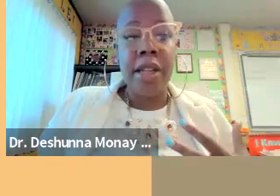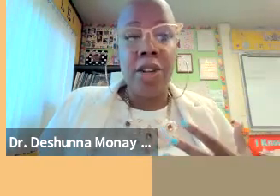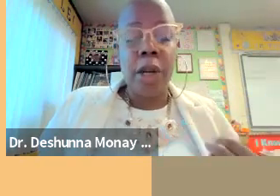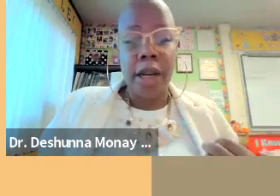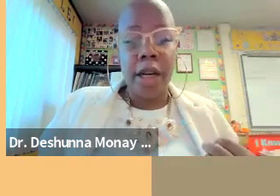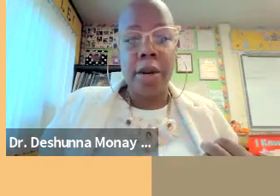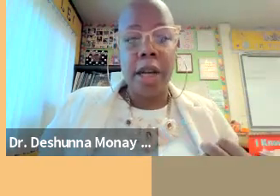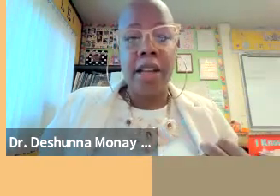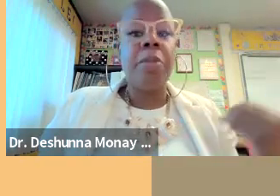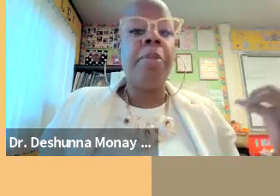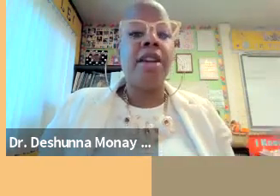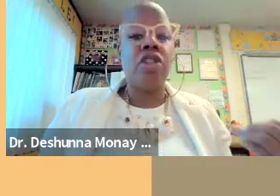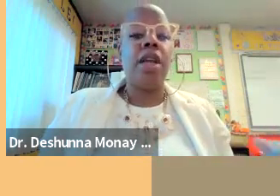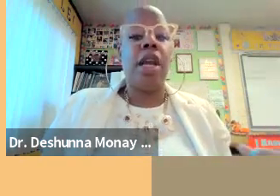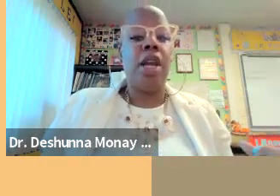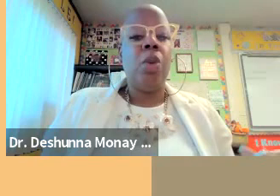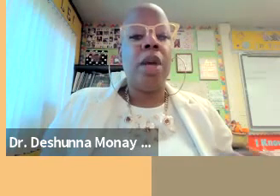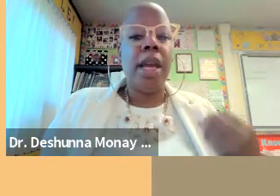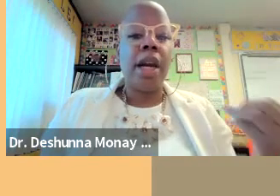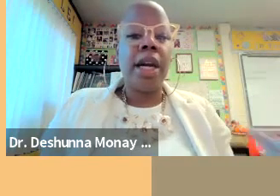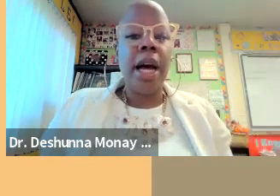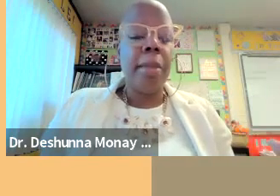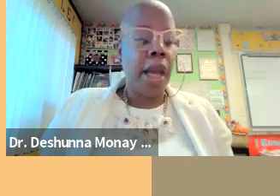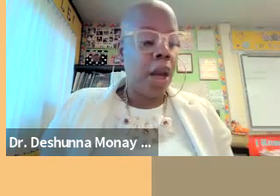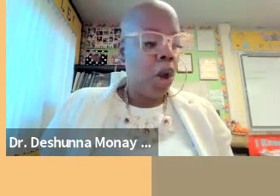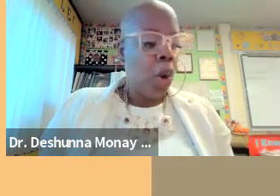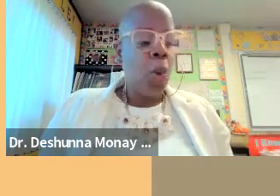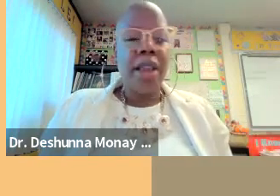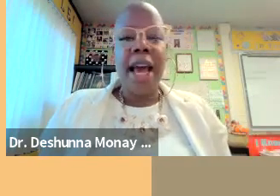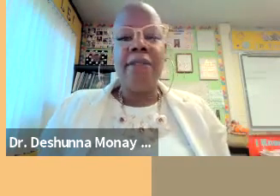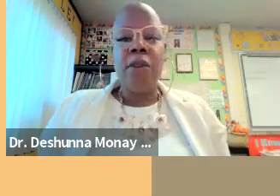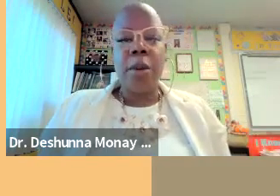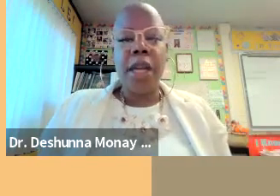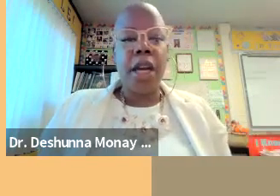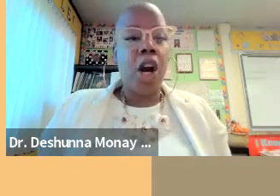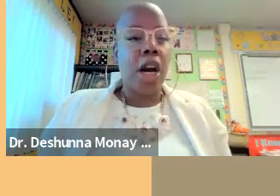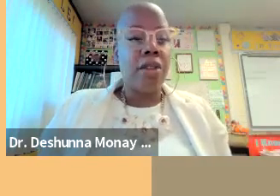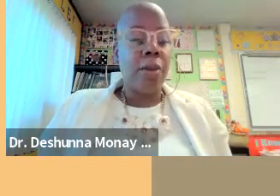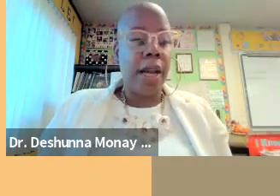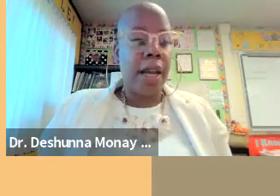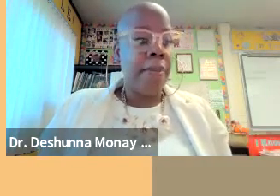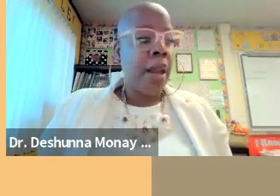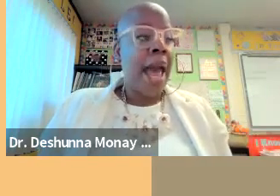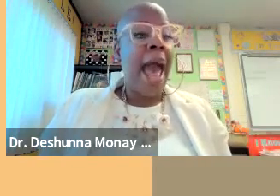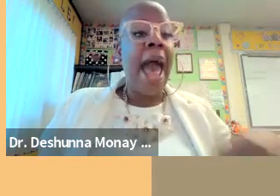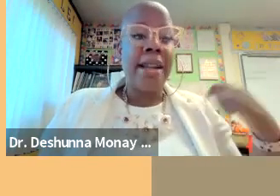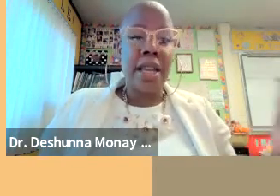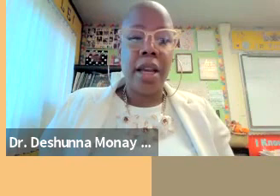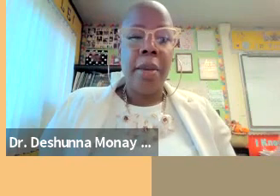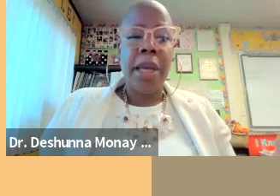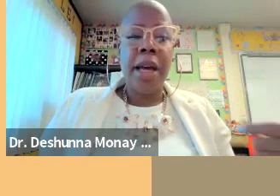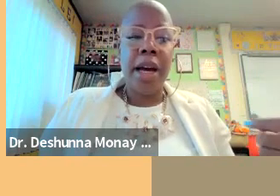are easily triggered, especially when they are coming with that formerly incarcerated